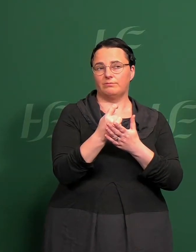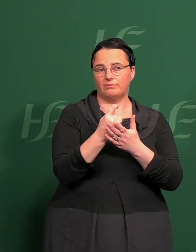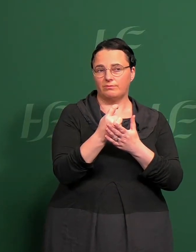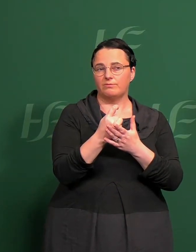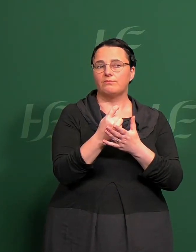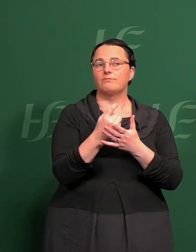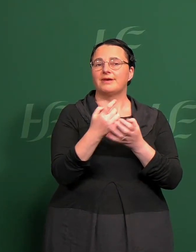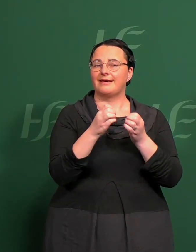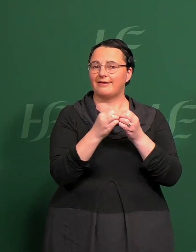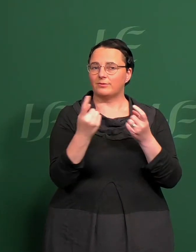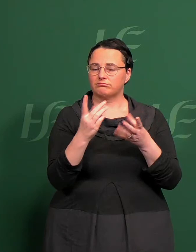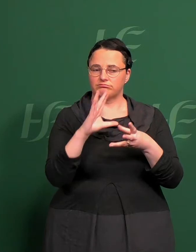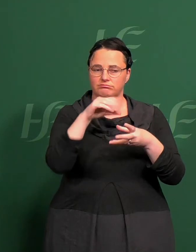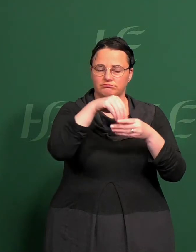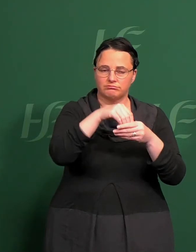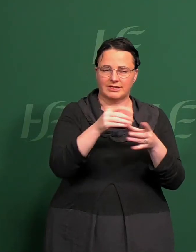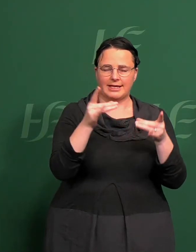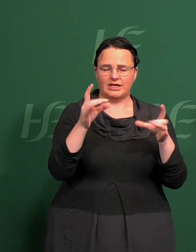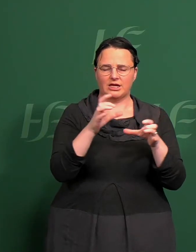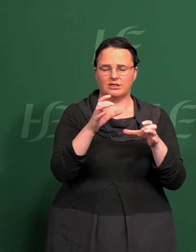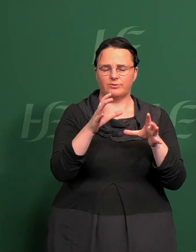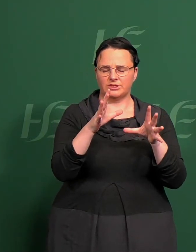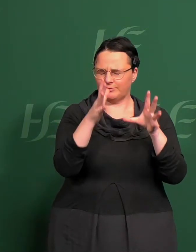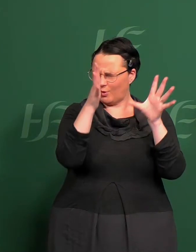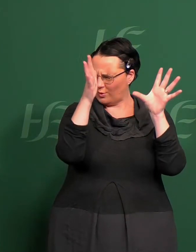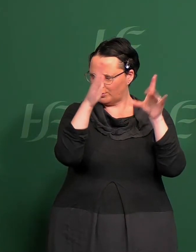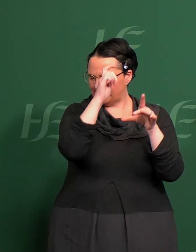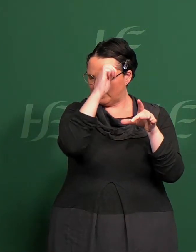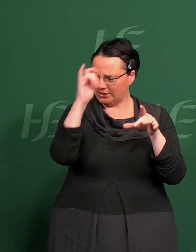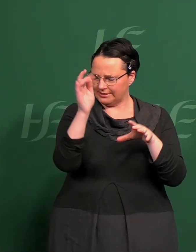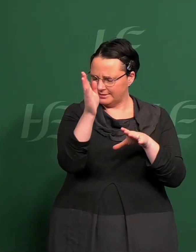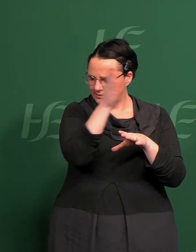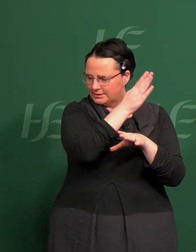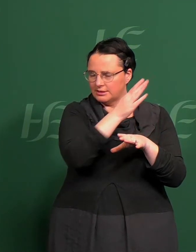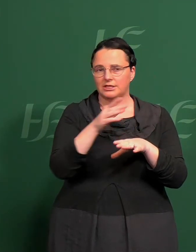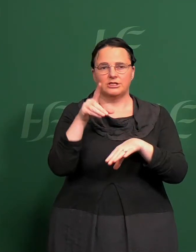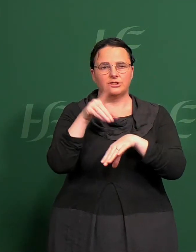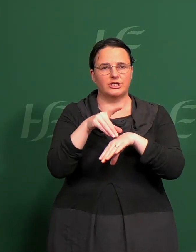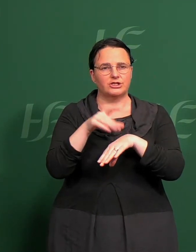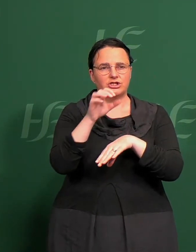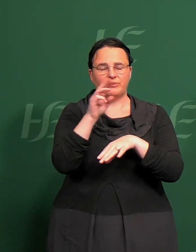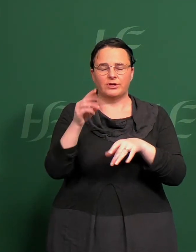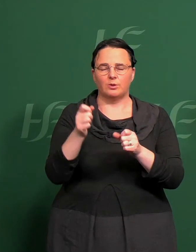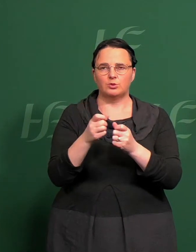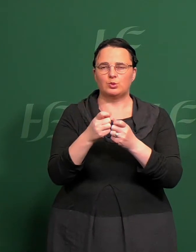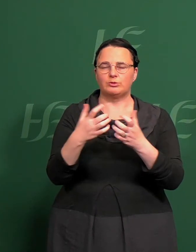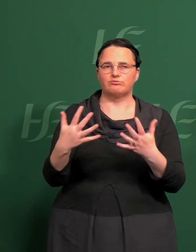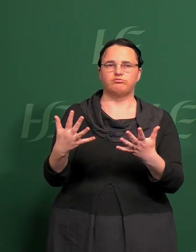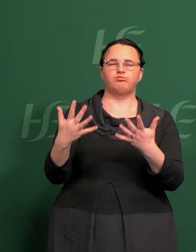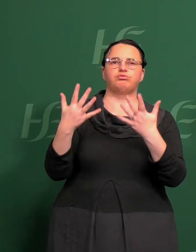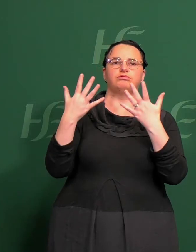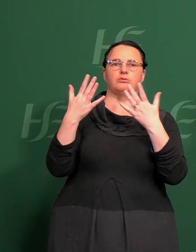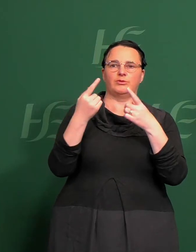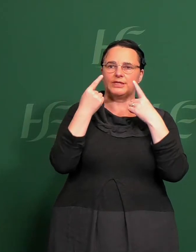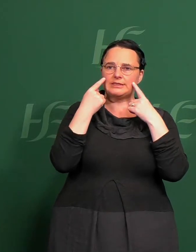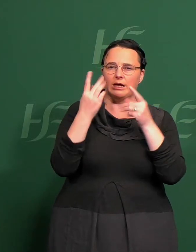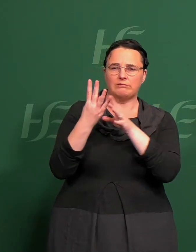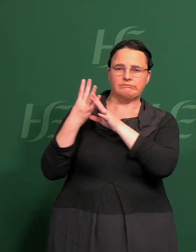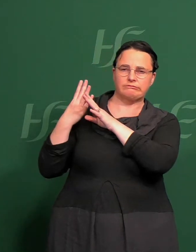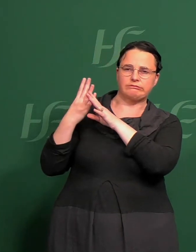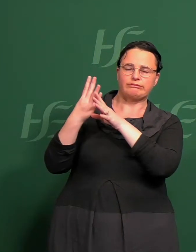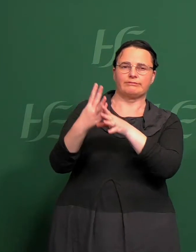everybody involved in healthcare wants to forget. Our GPs were almost overwhelmed with what they saw back in